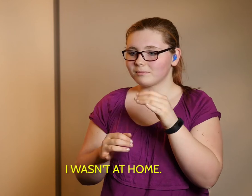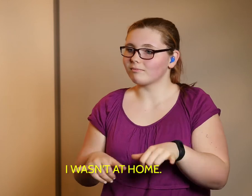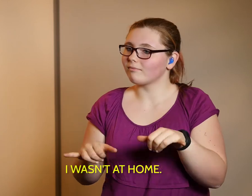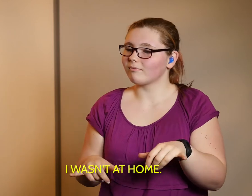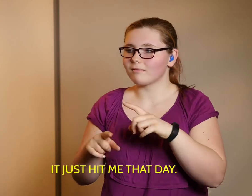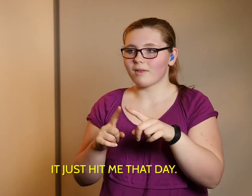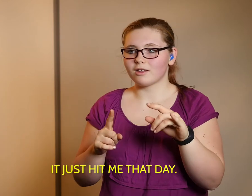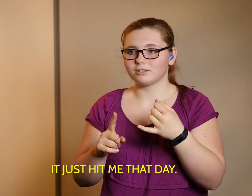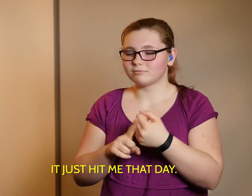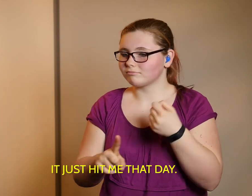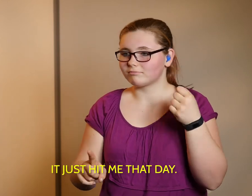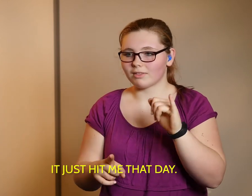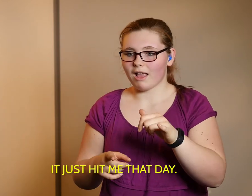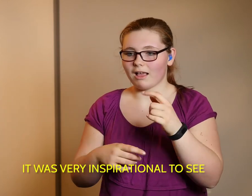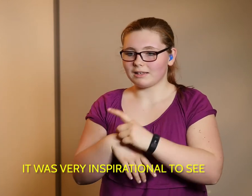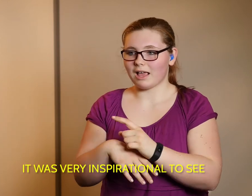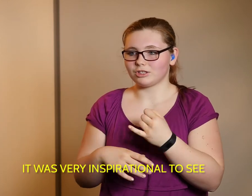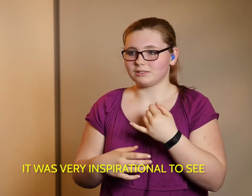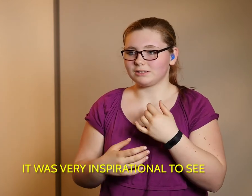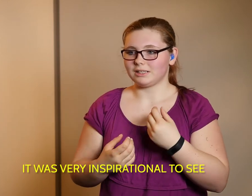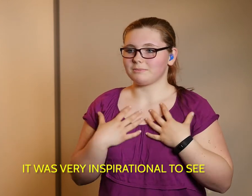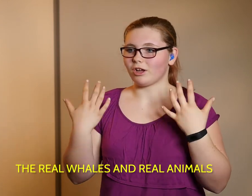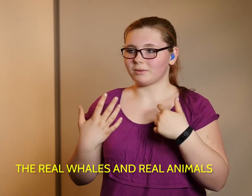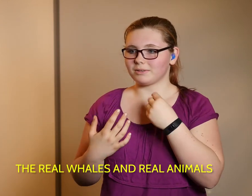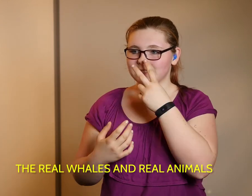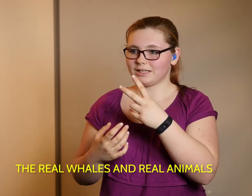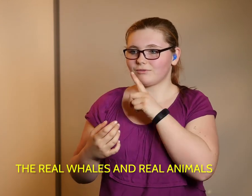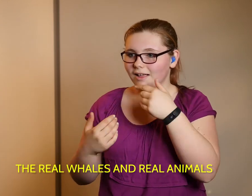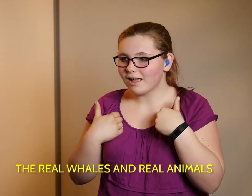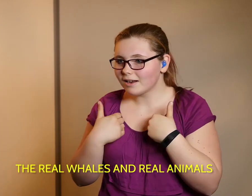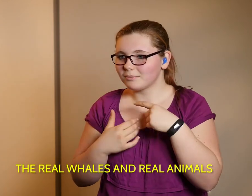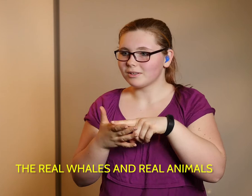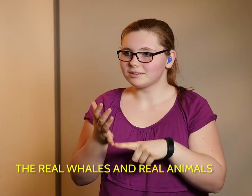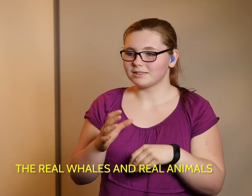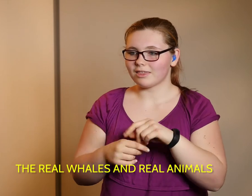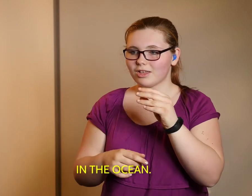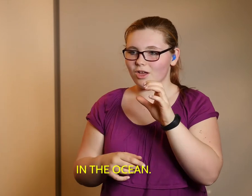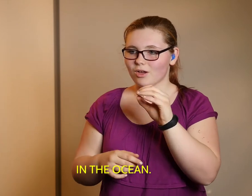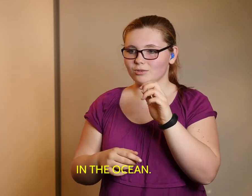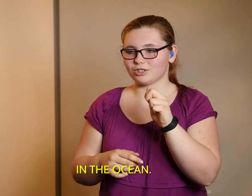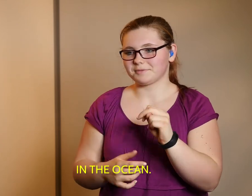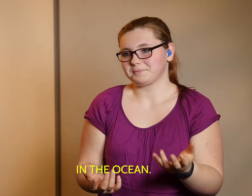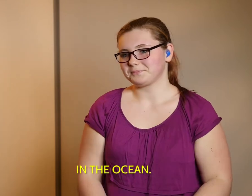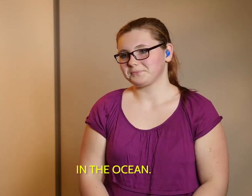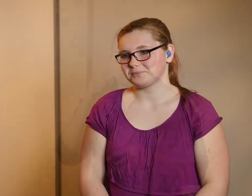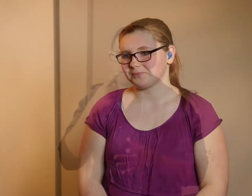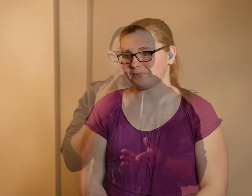home. It just hit me that day. It was very inspirational to see the real whales and the real animals in the ocean.